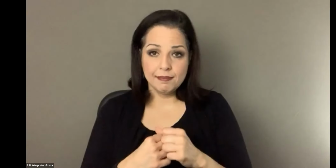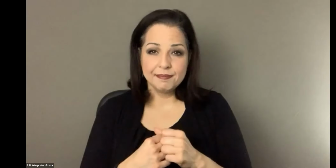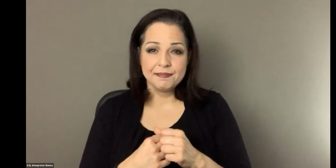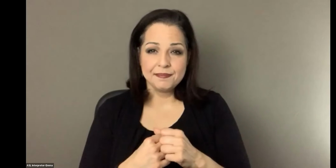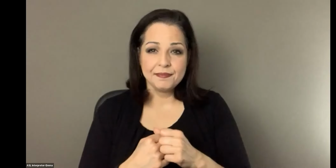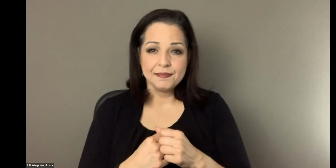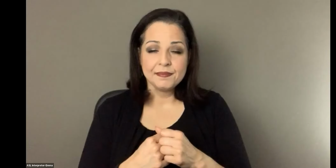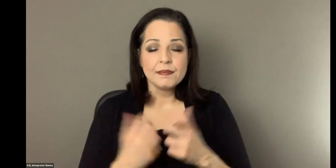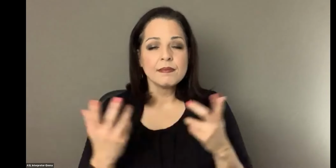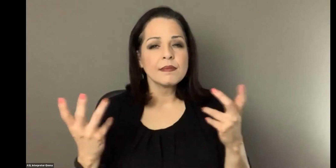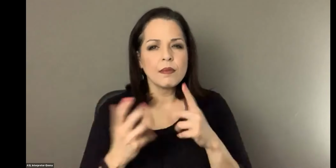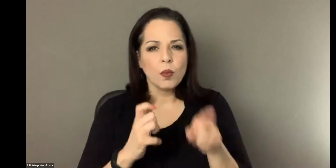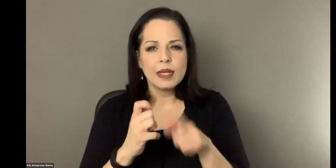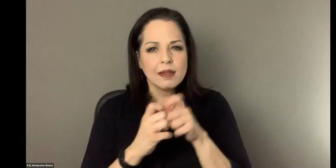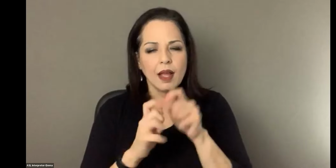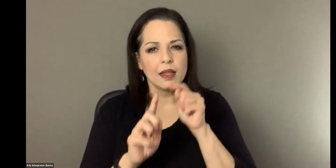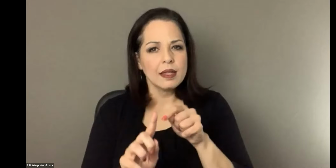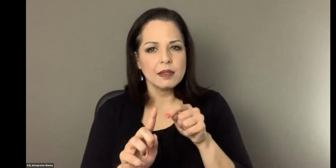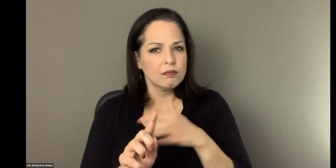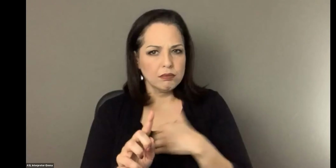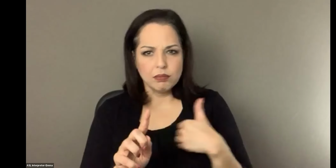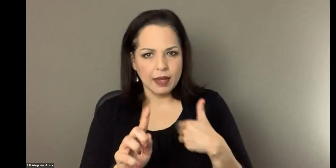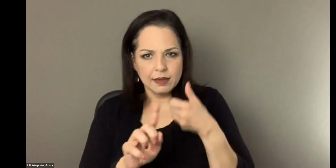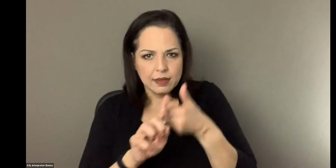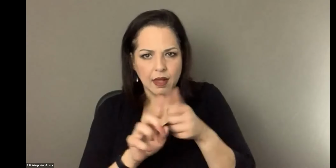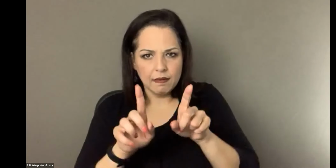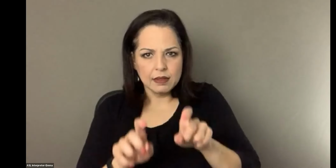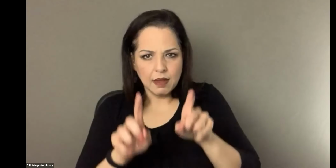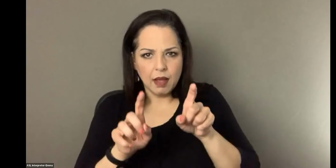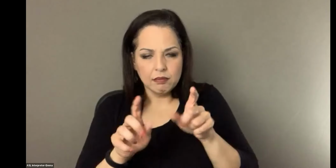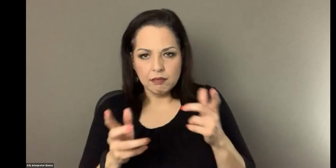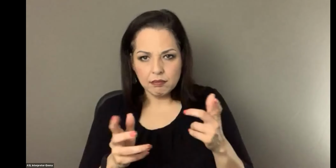What exactly is a breast self-exam?